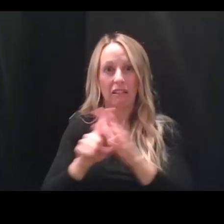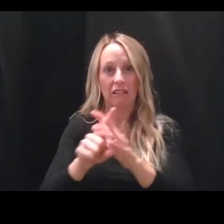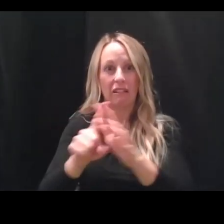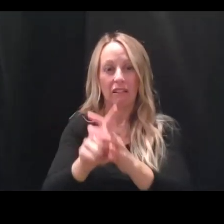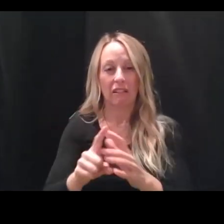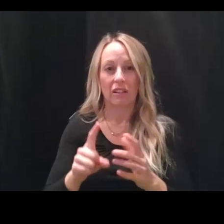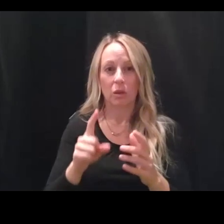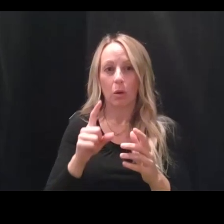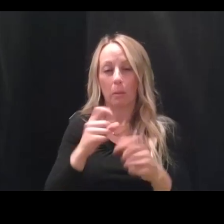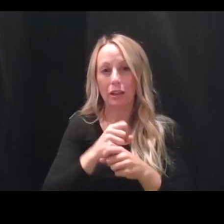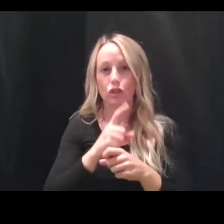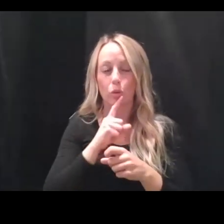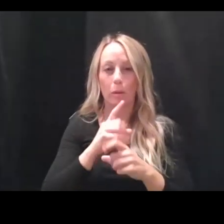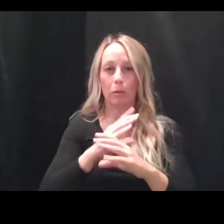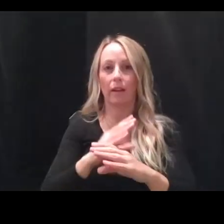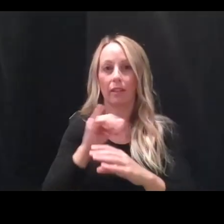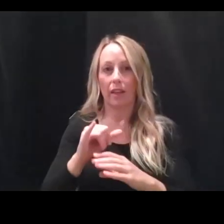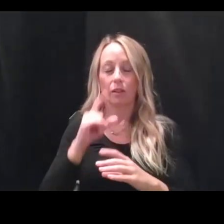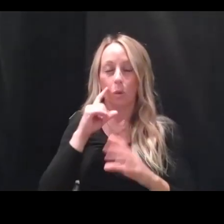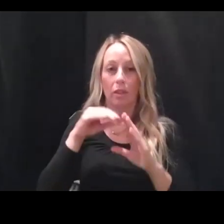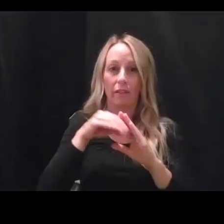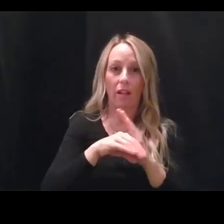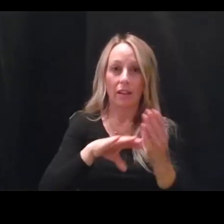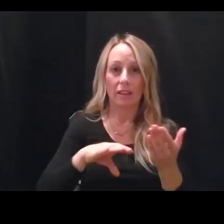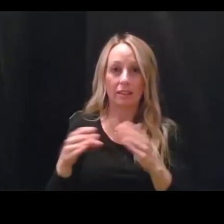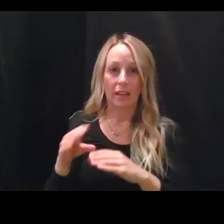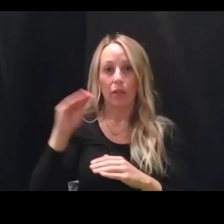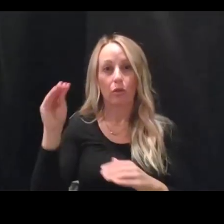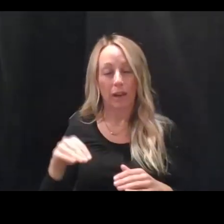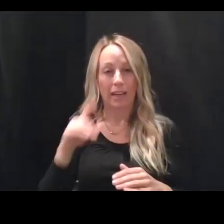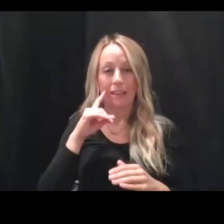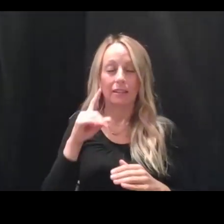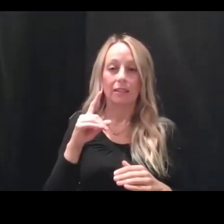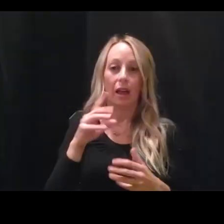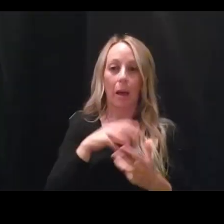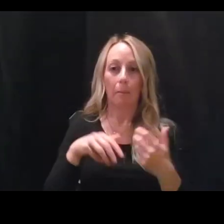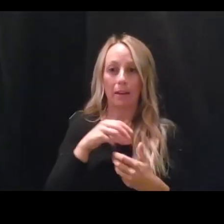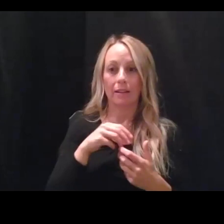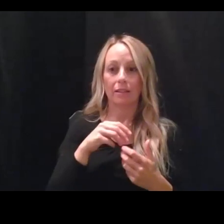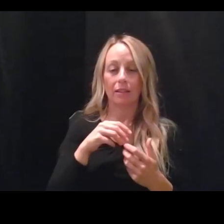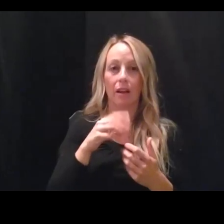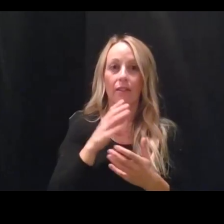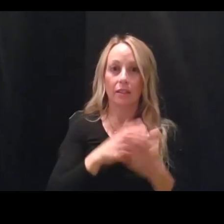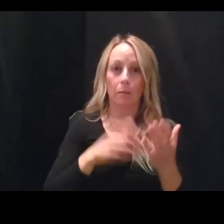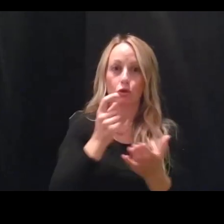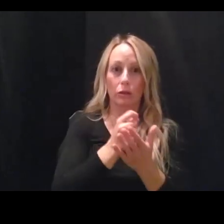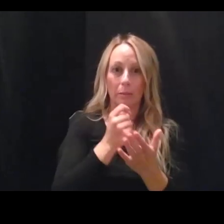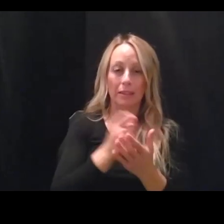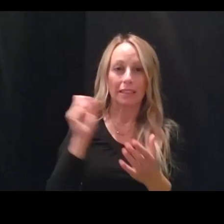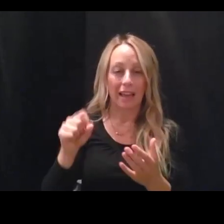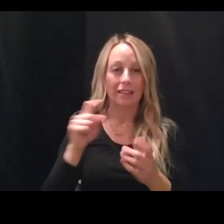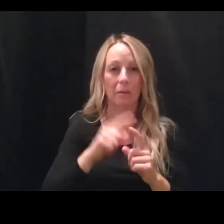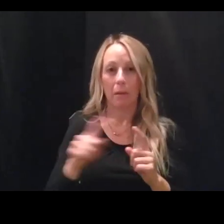very important. So the falling death rate is a combination of the specific treatments we're trying to mobilize, but is